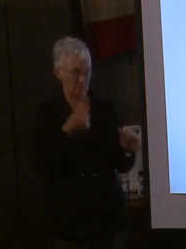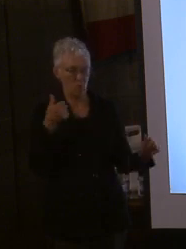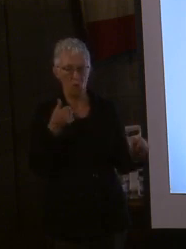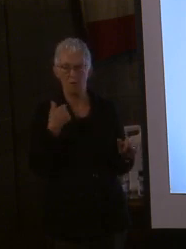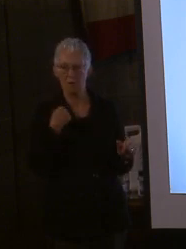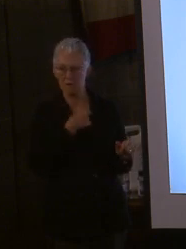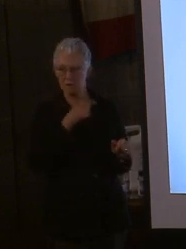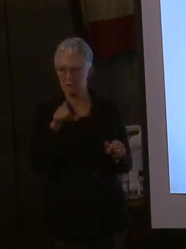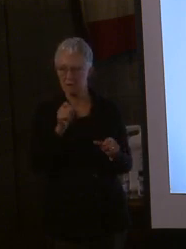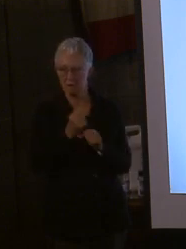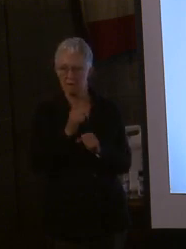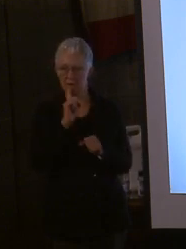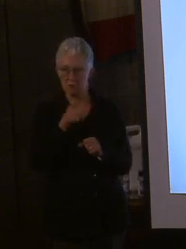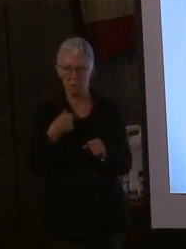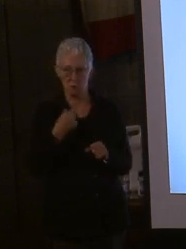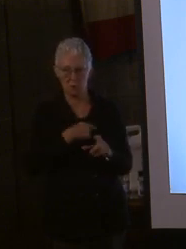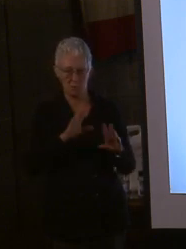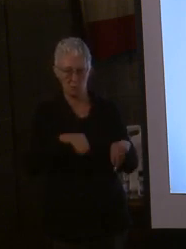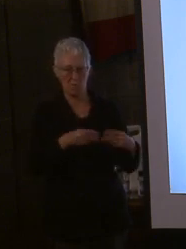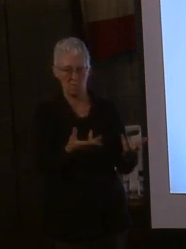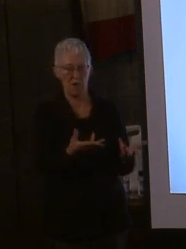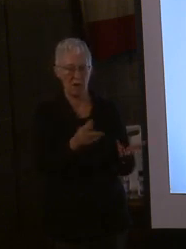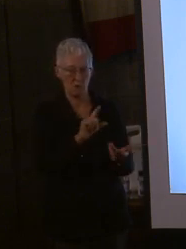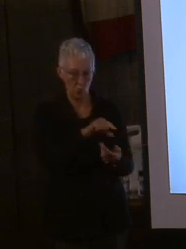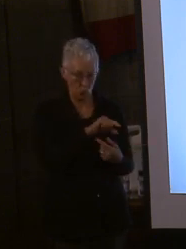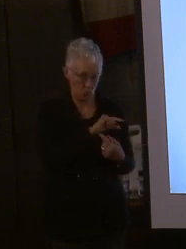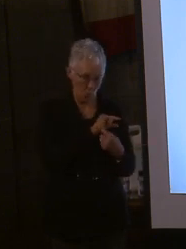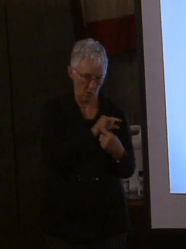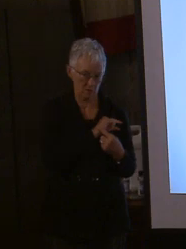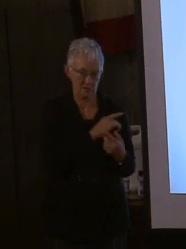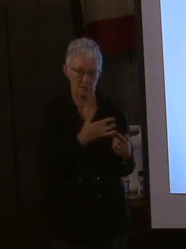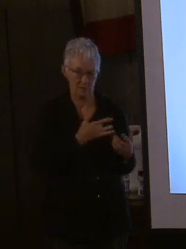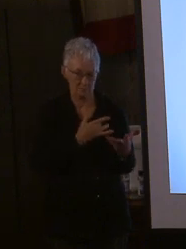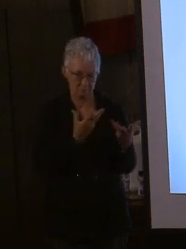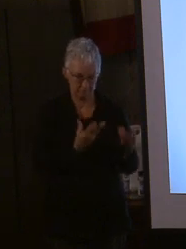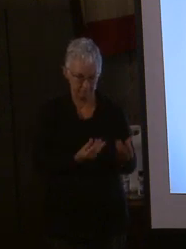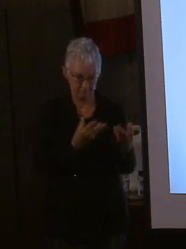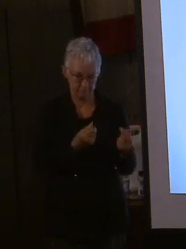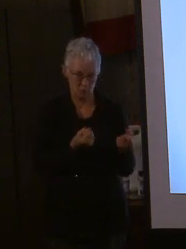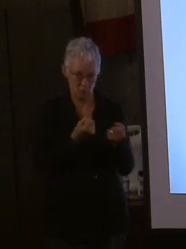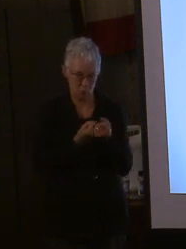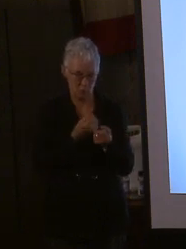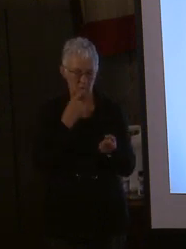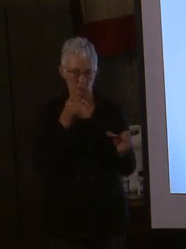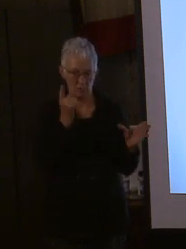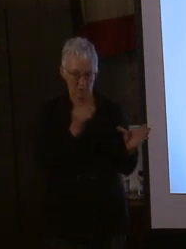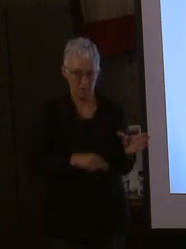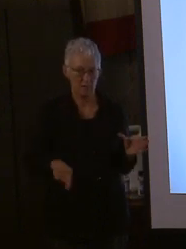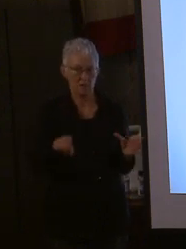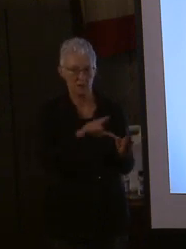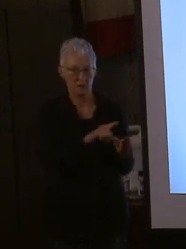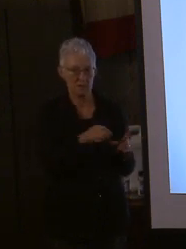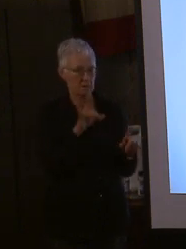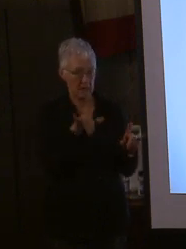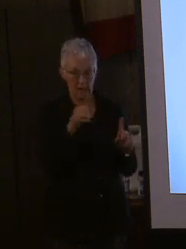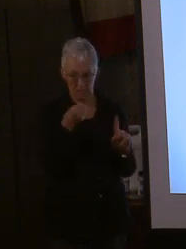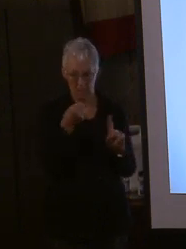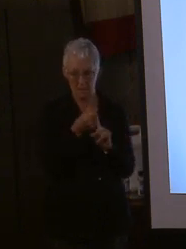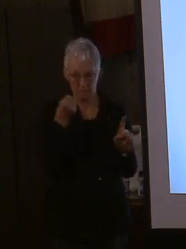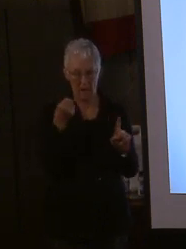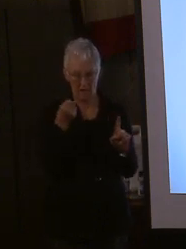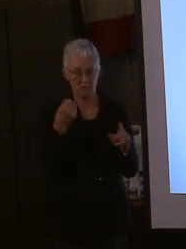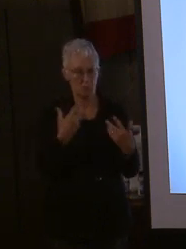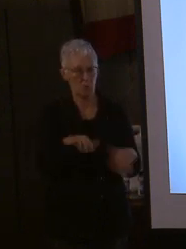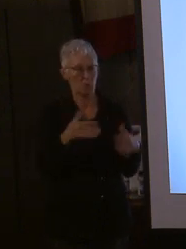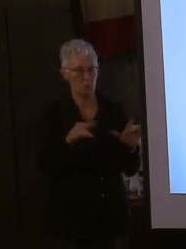that we are providing quality and compassionate support. Acknowledge that the impact of pregnancy and infant loss is significant,